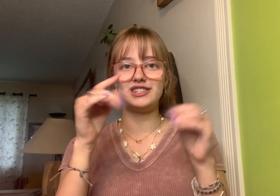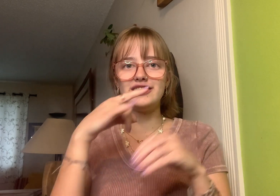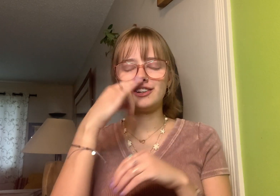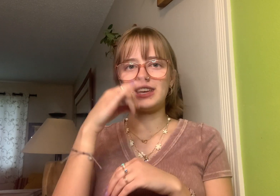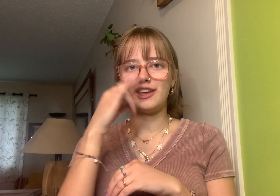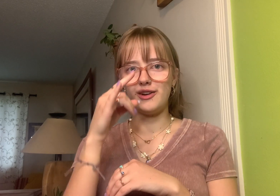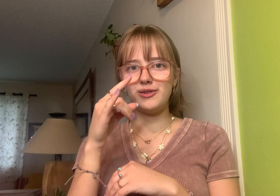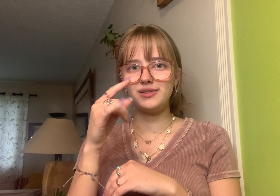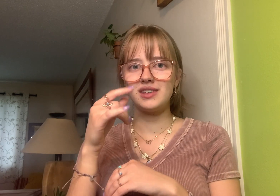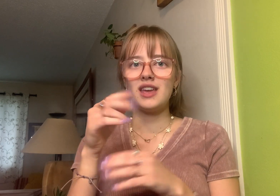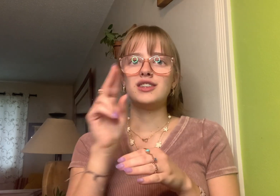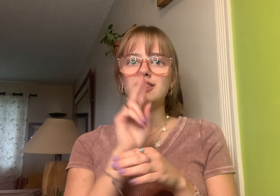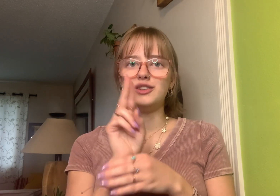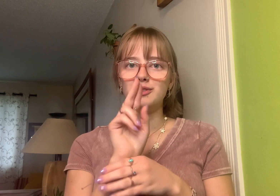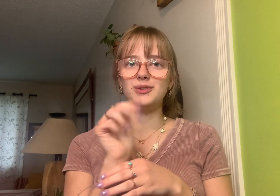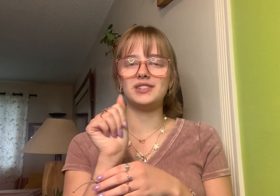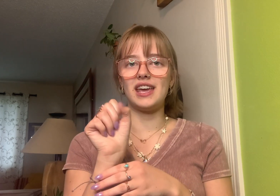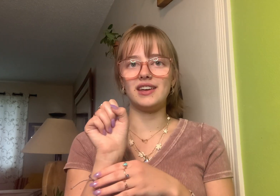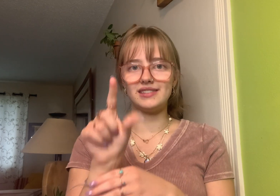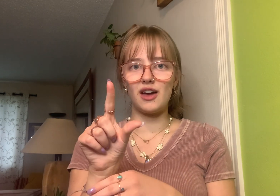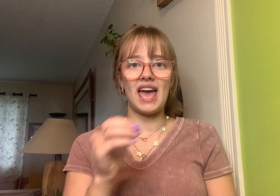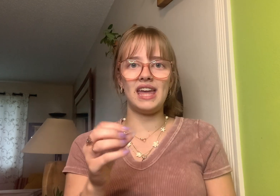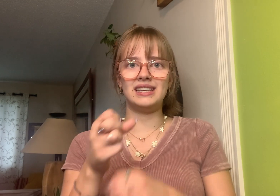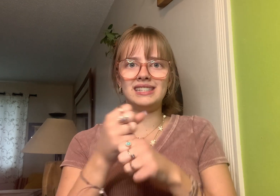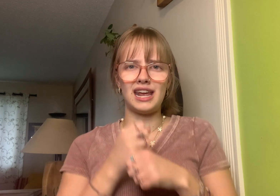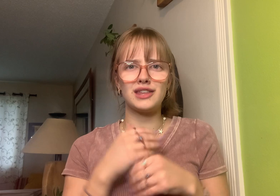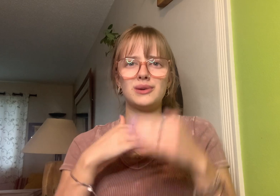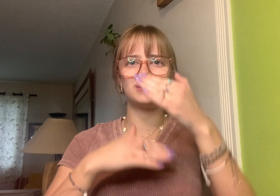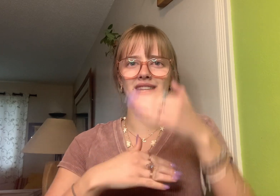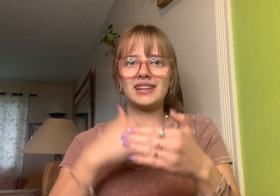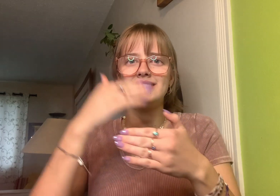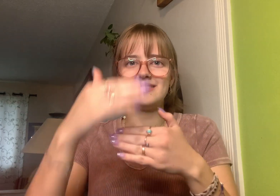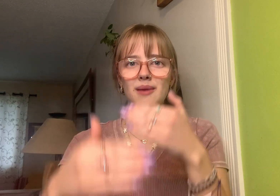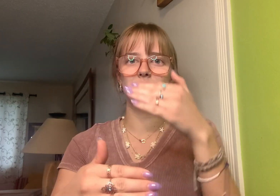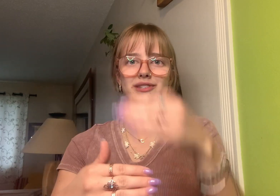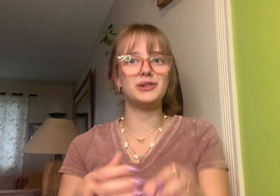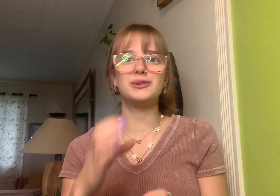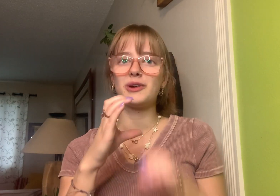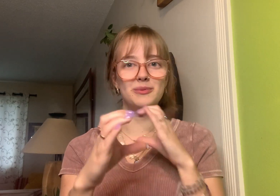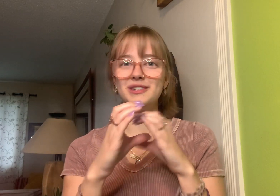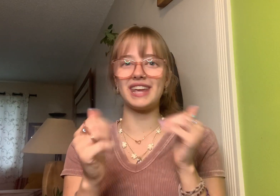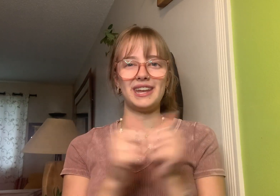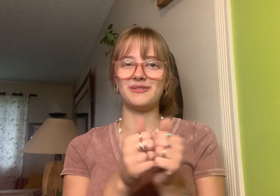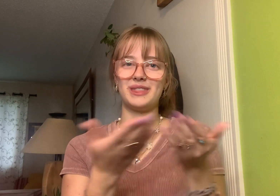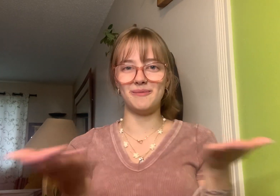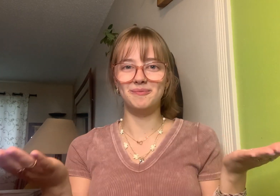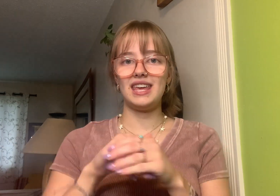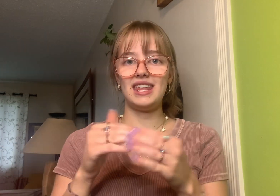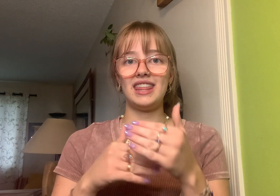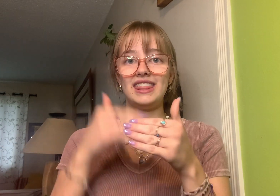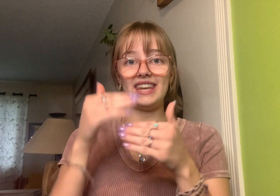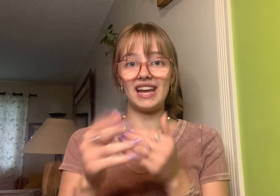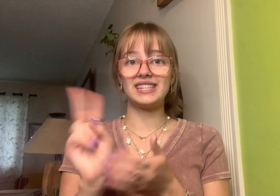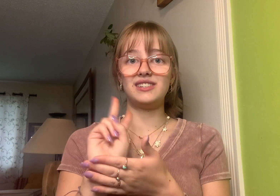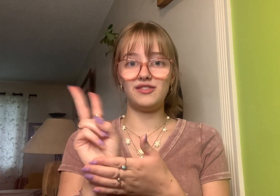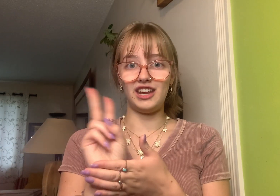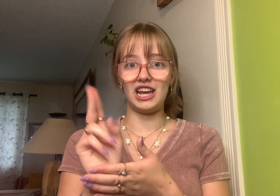your kiddos to use ASL and take those next steps to communicating with them. In the next